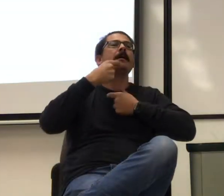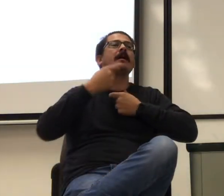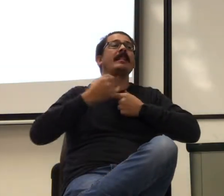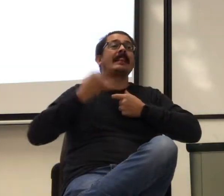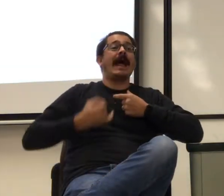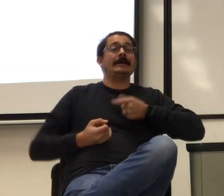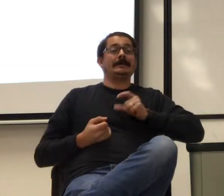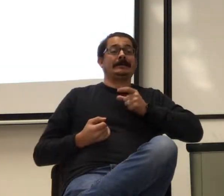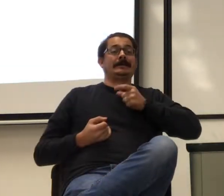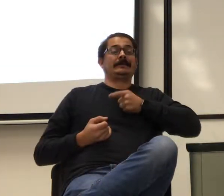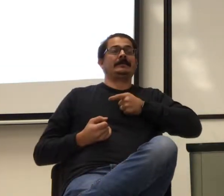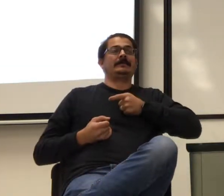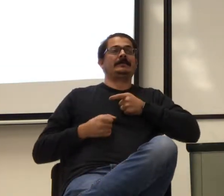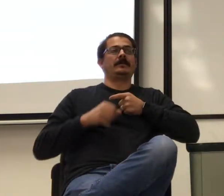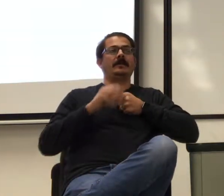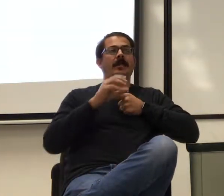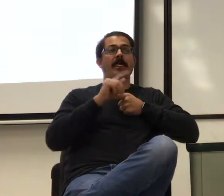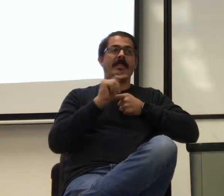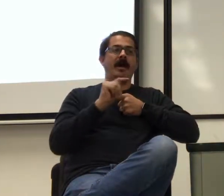tracheal ring